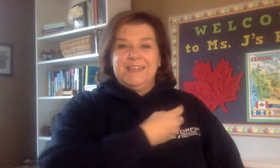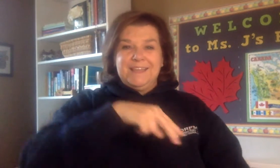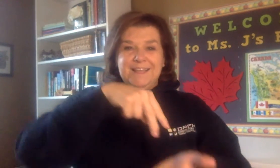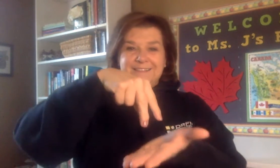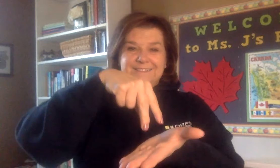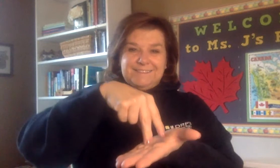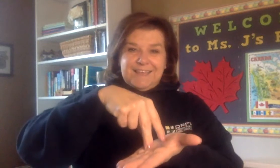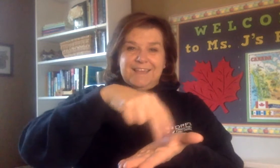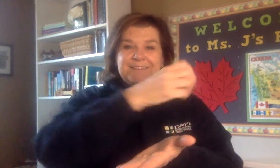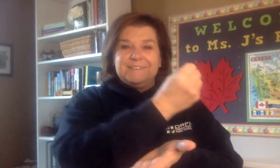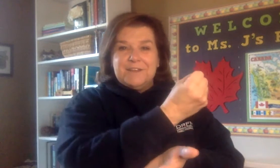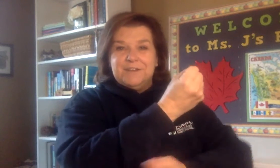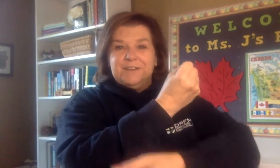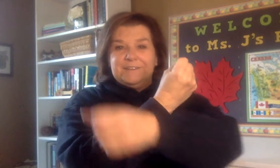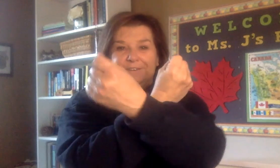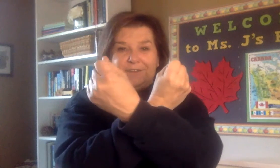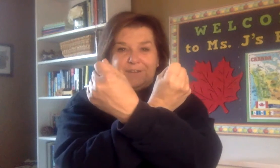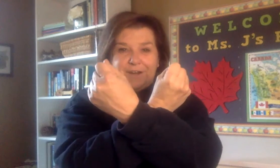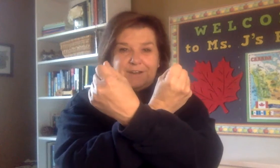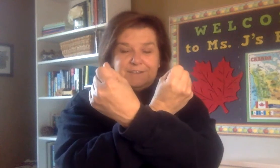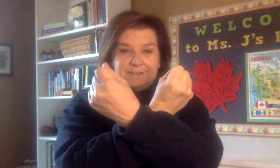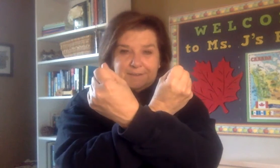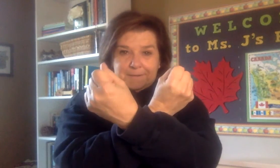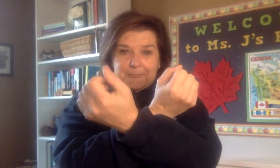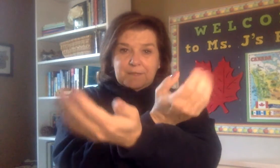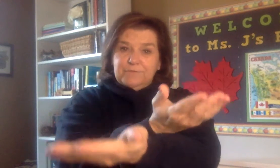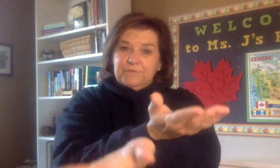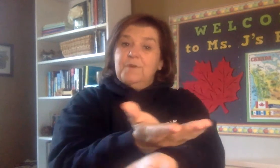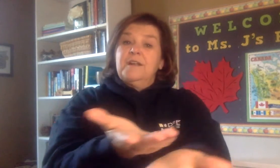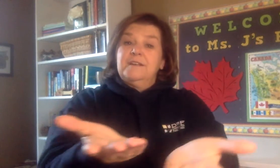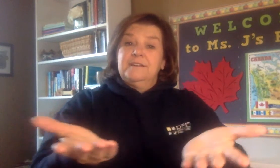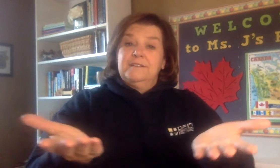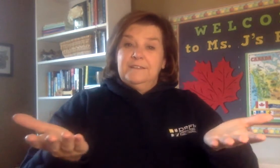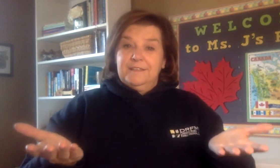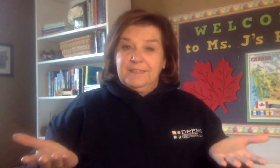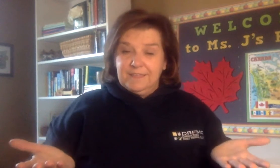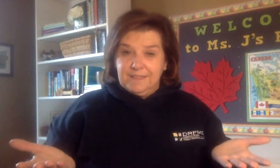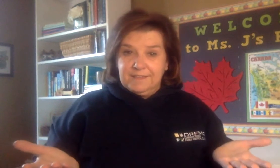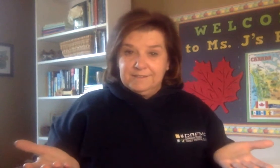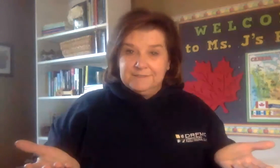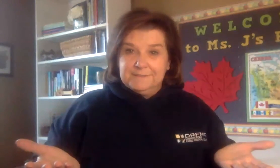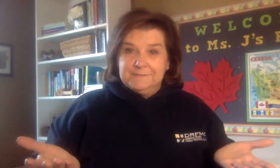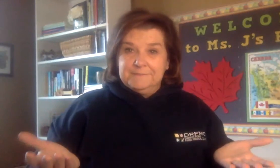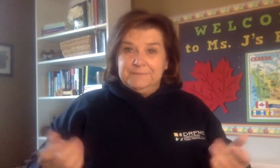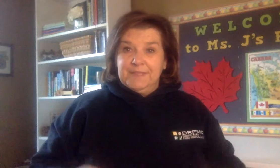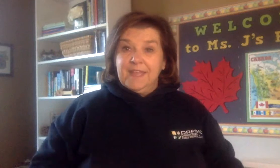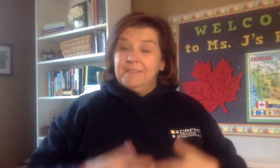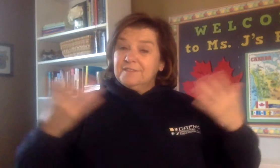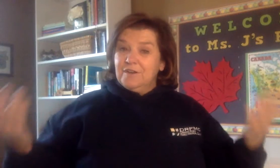we stand on guard for thee. And that's all